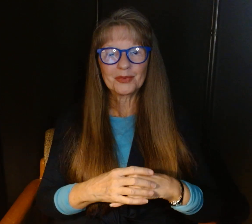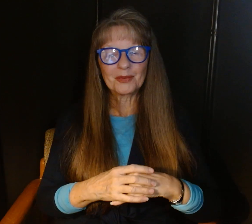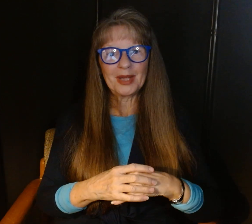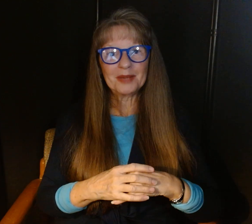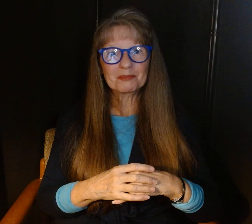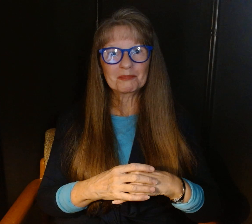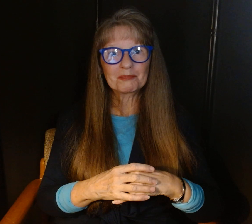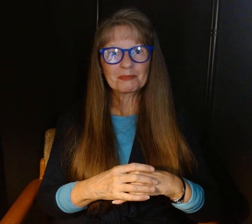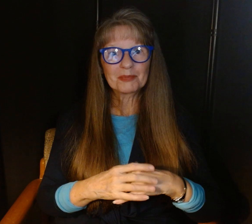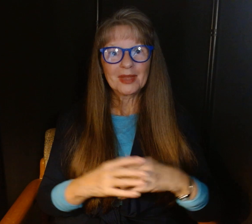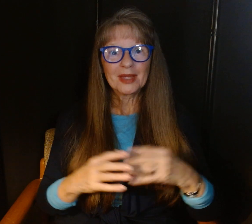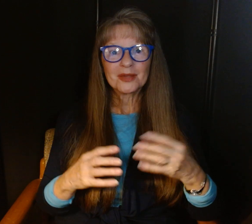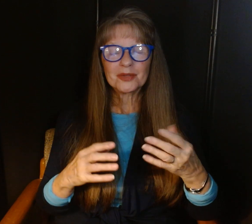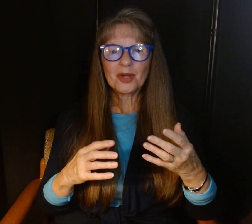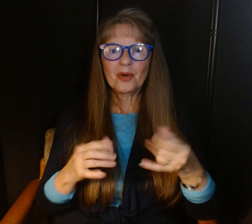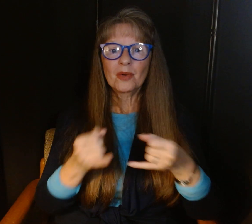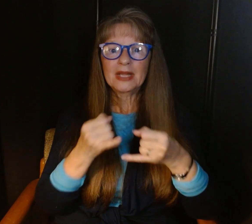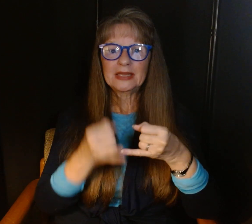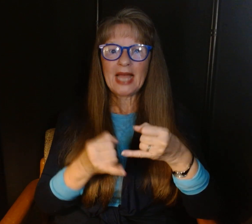right? So